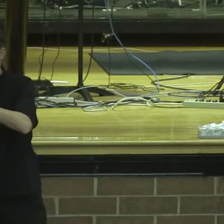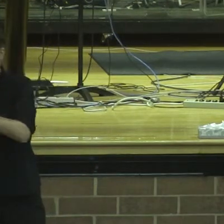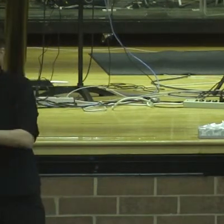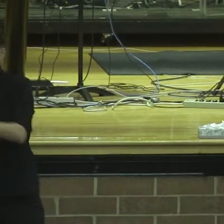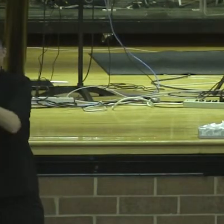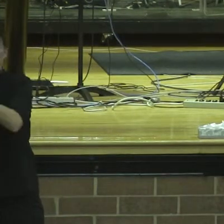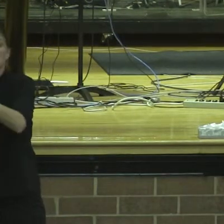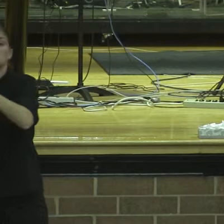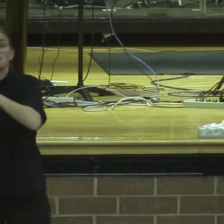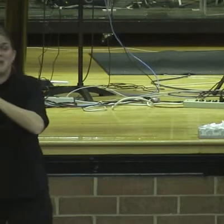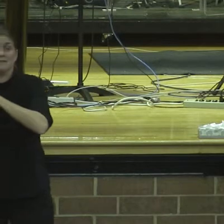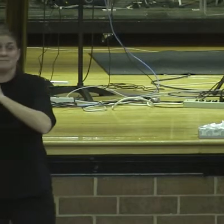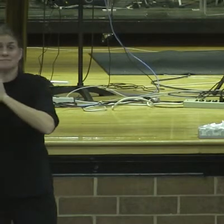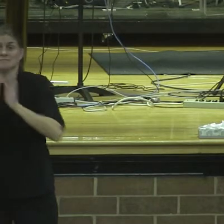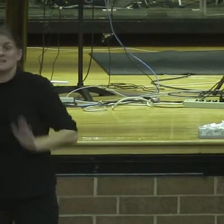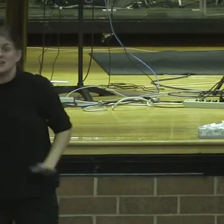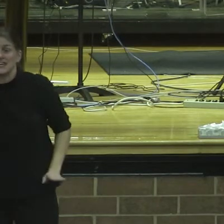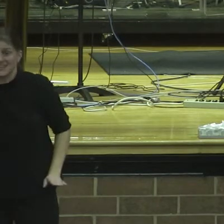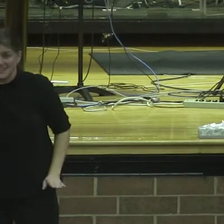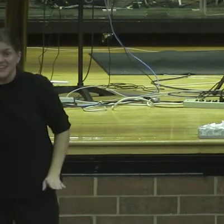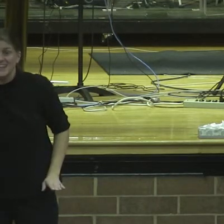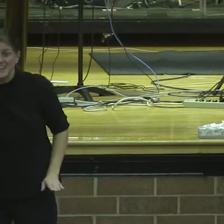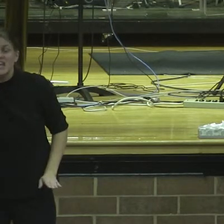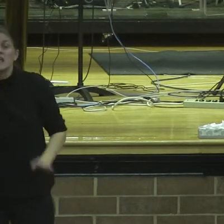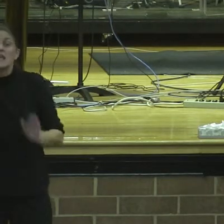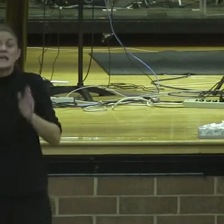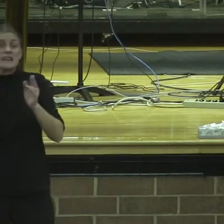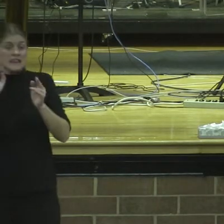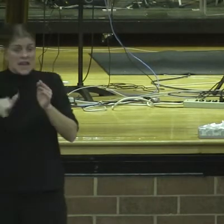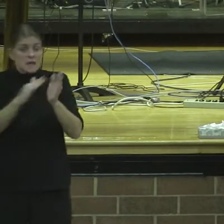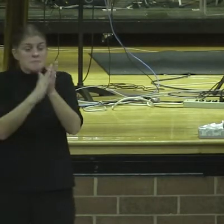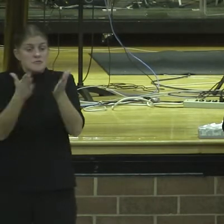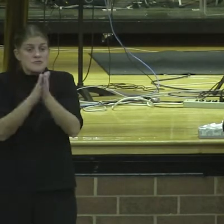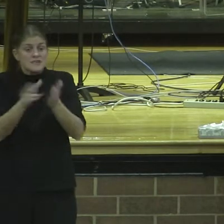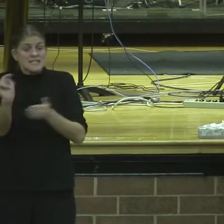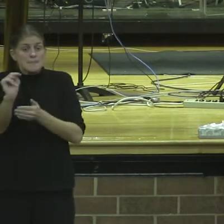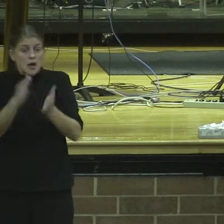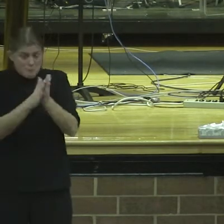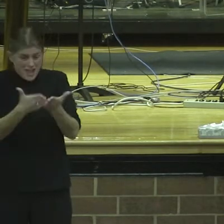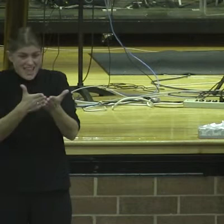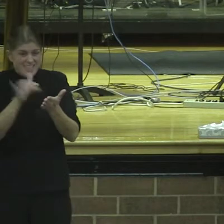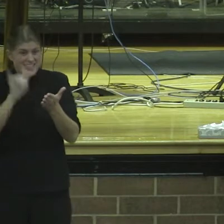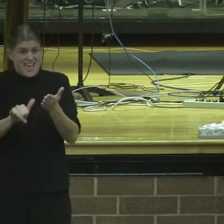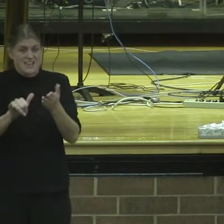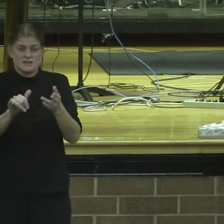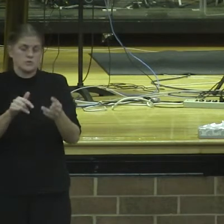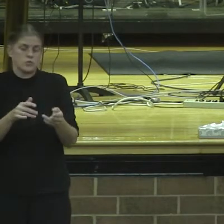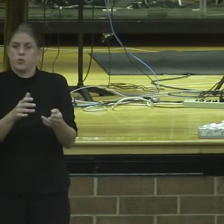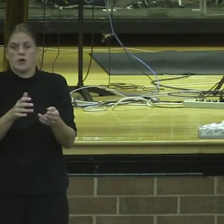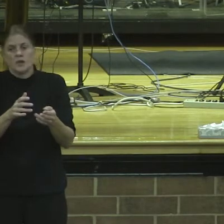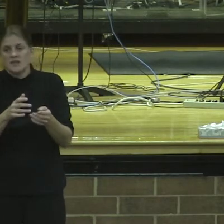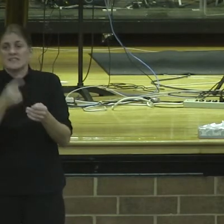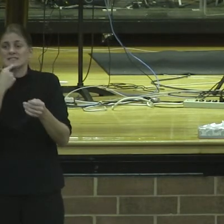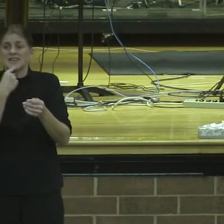Nehemiah prayed. To the point, it is mentioned so much in the point, it's the dominant theme, I believe, in Nehemiah. It